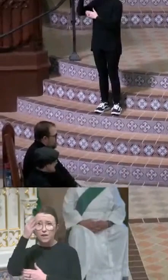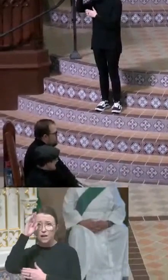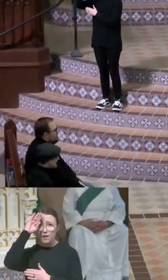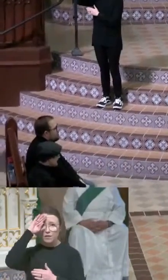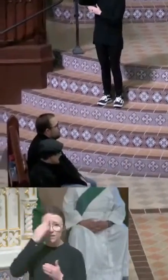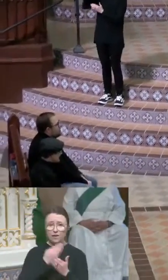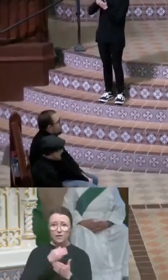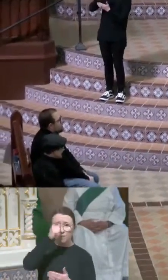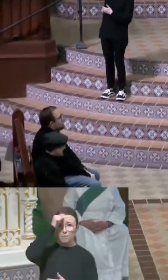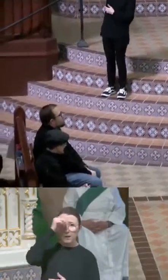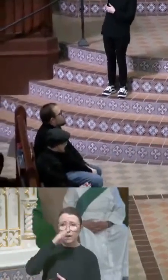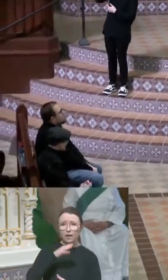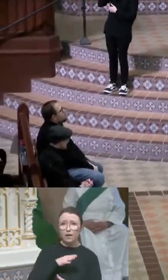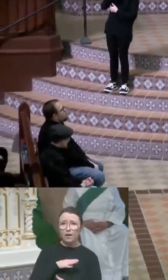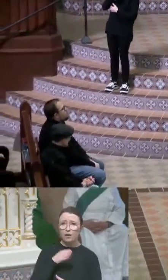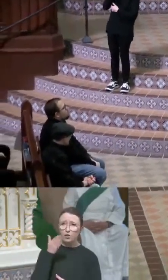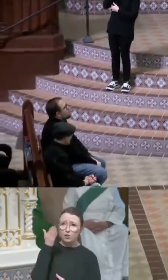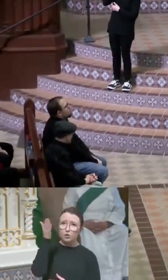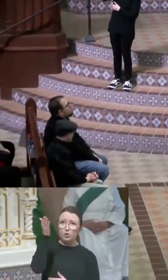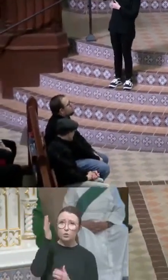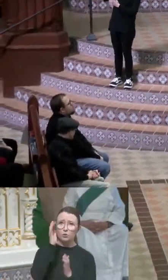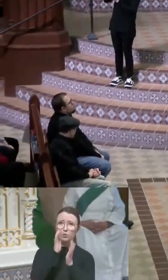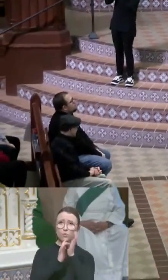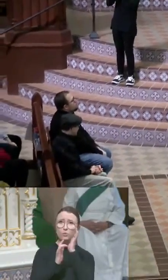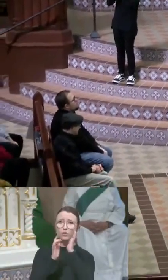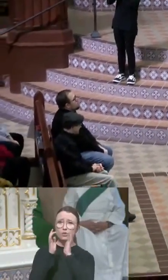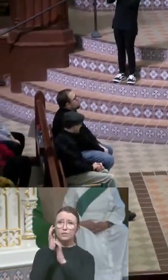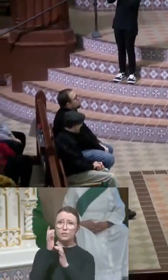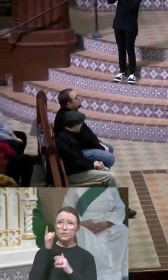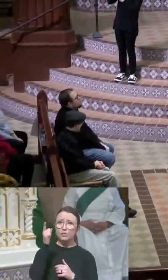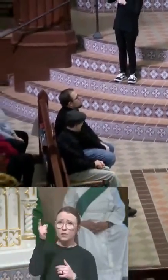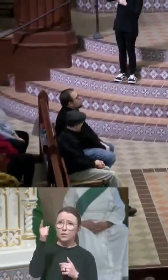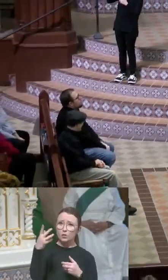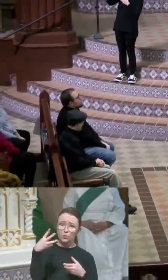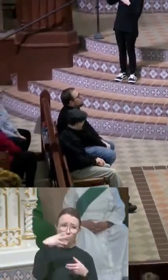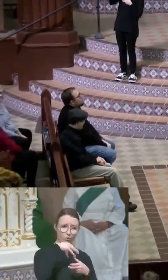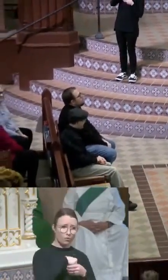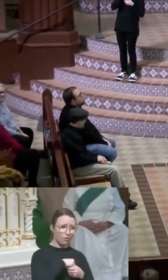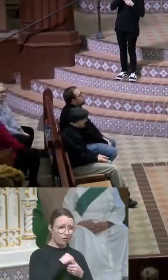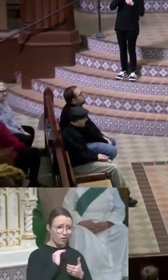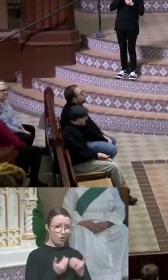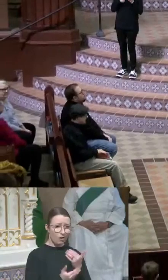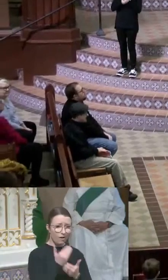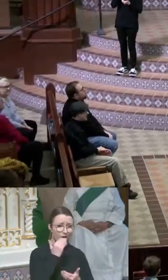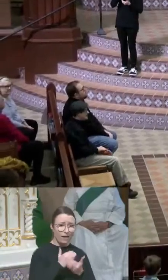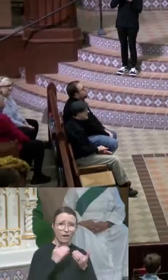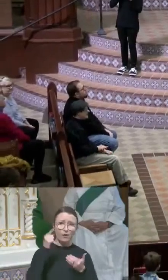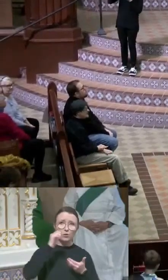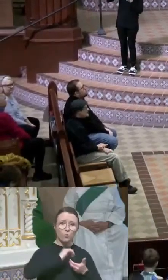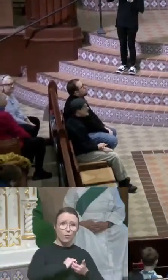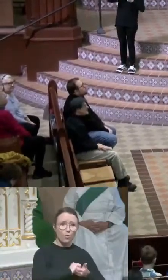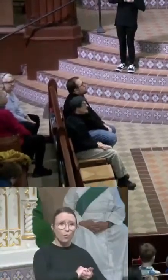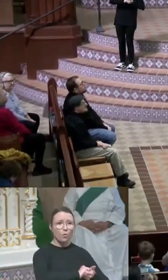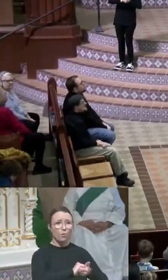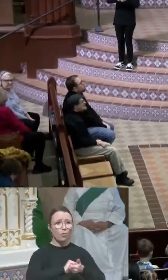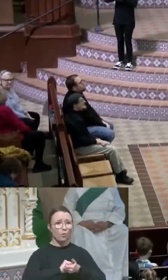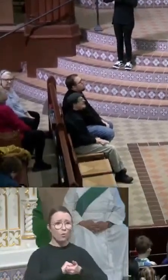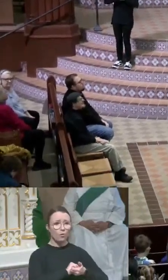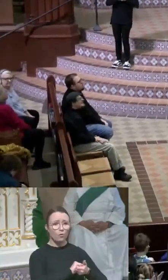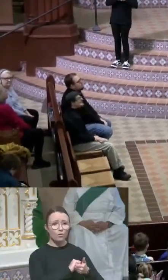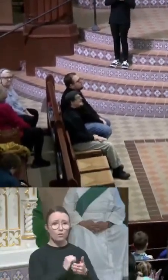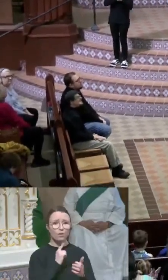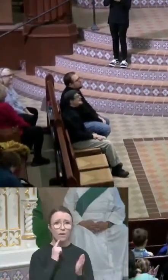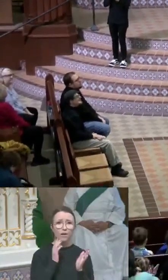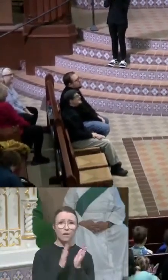are Jesus, and you're right here holding our hands.